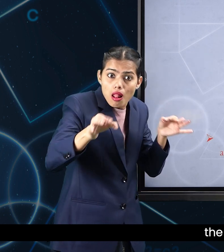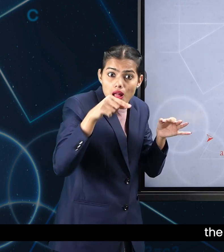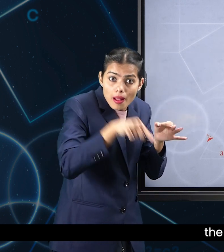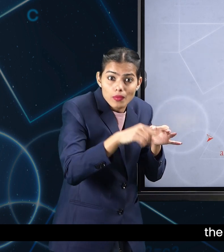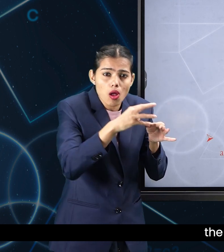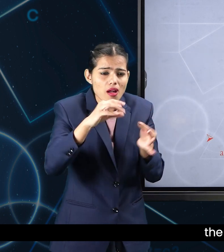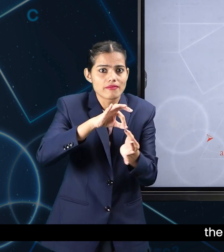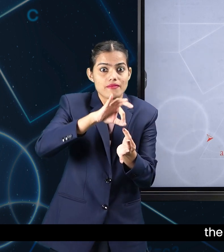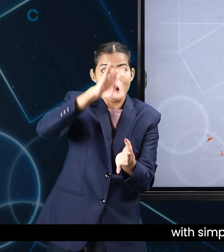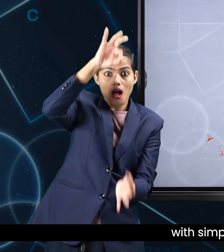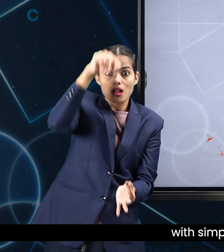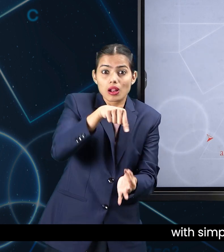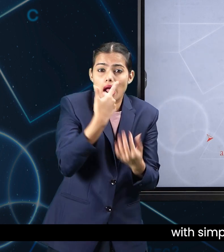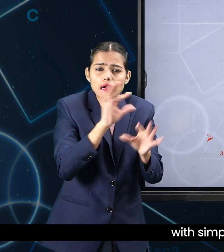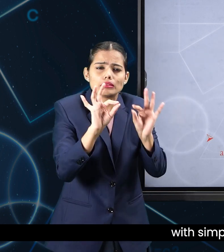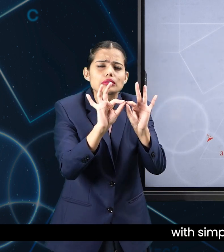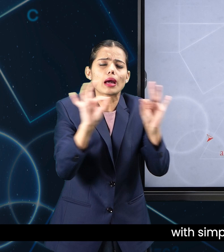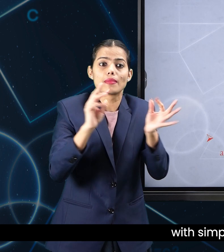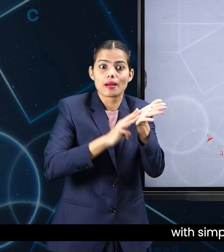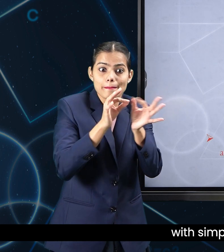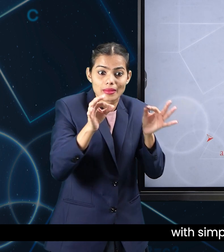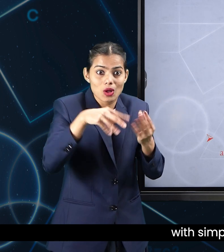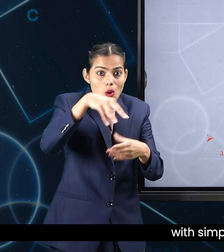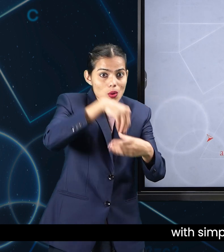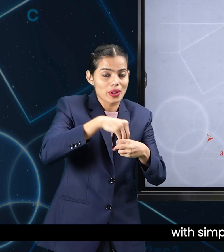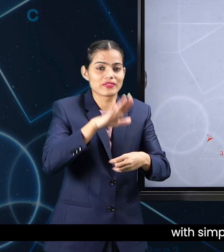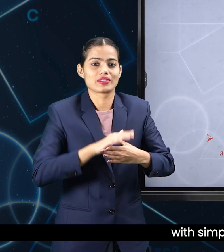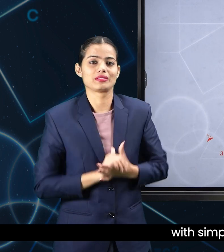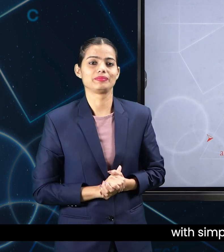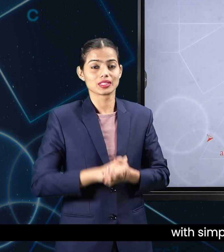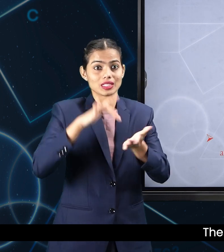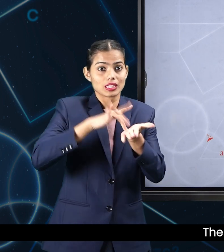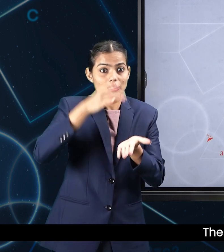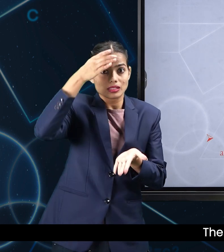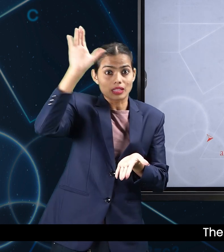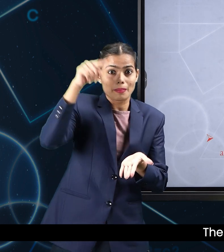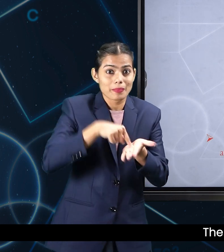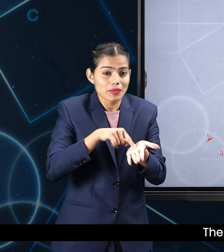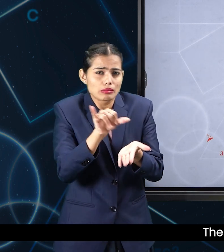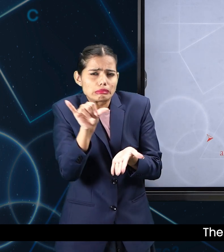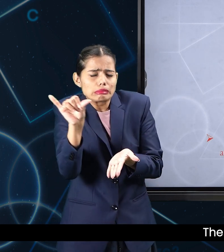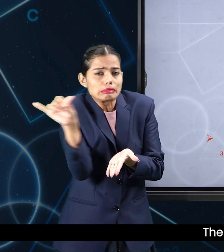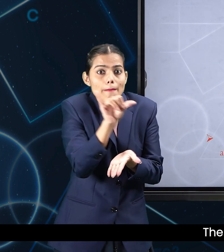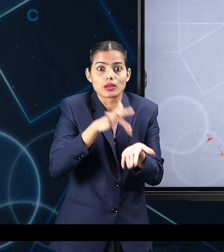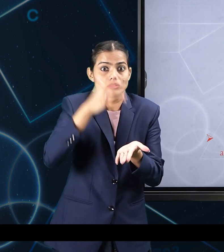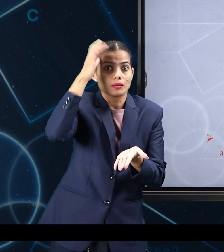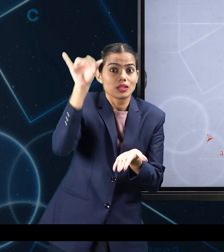and height with simply measuring instruments. The concept of similarity is widely